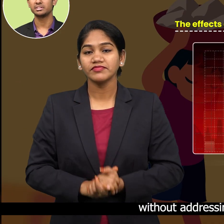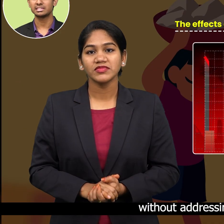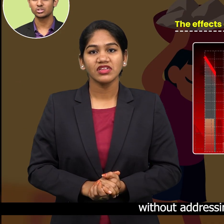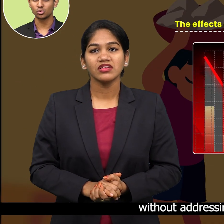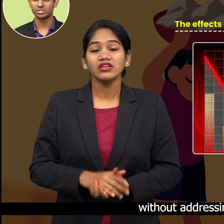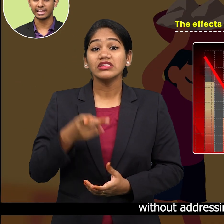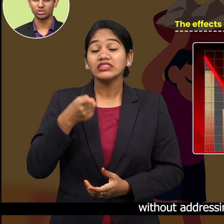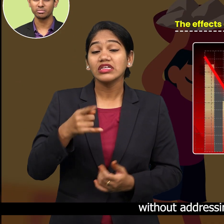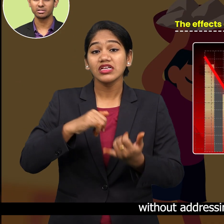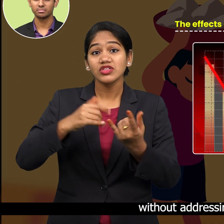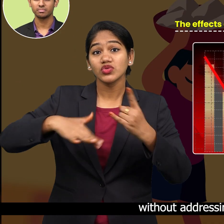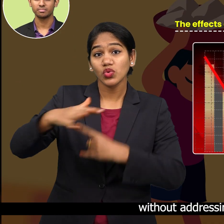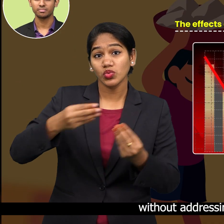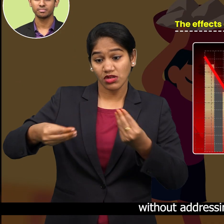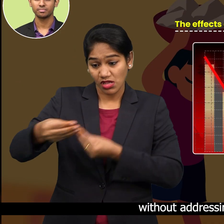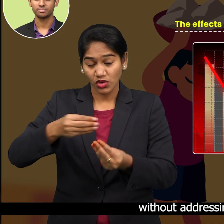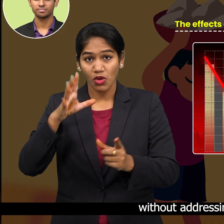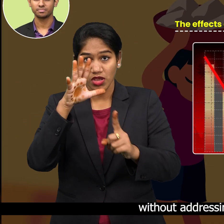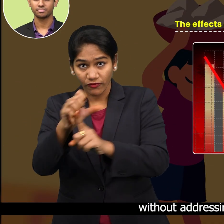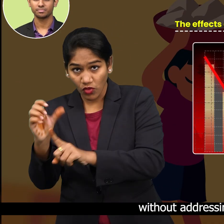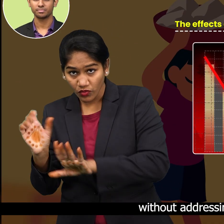without addressing social, economic,